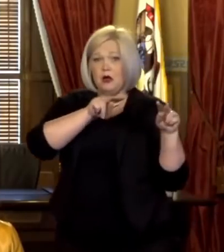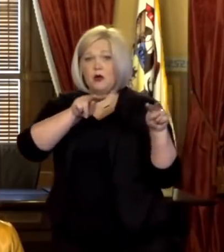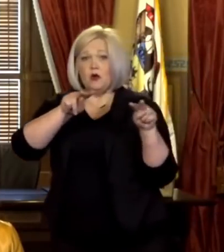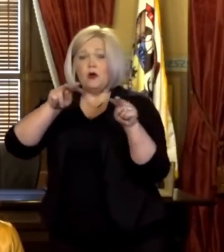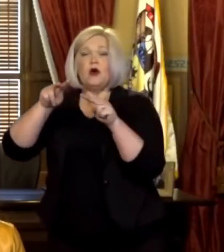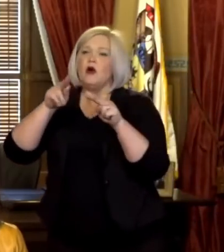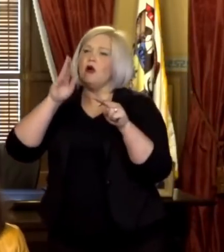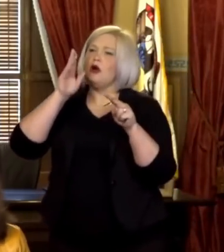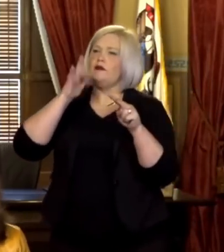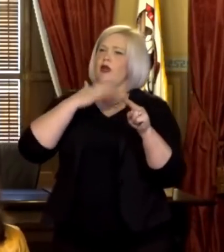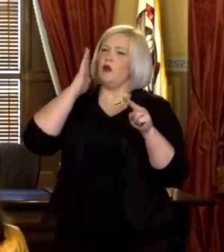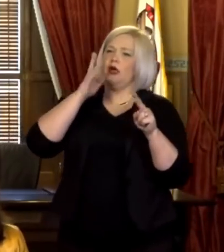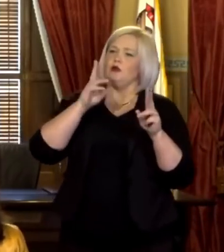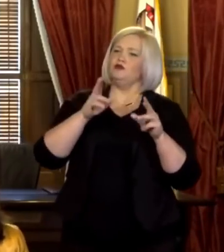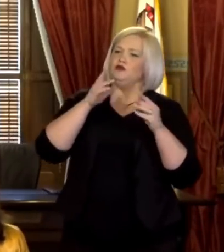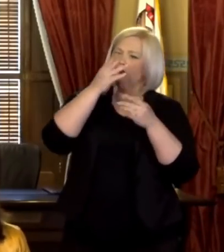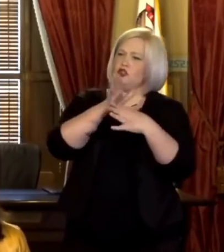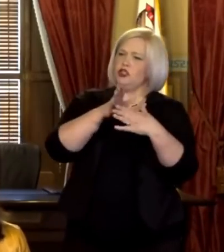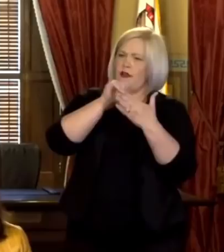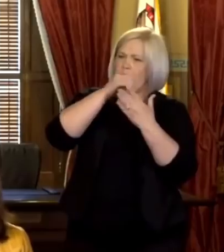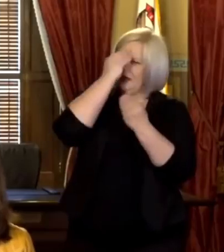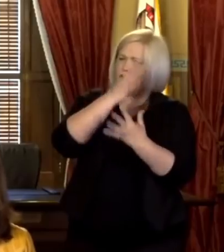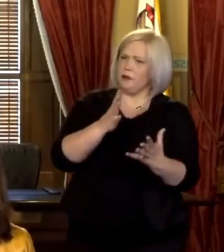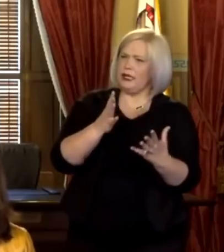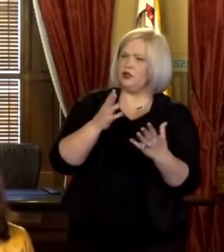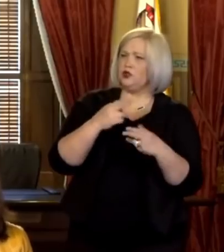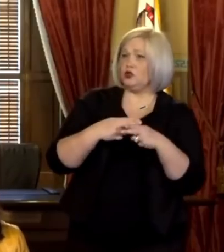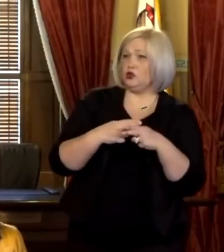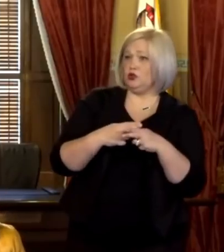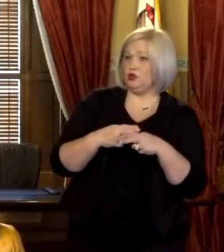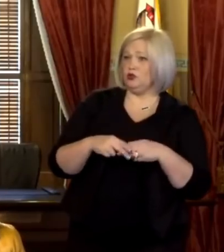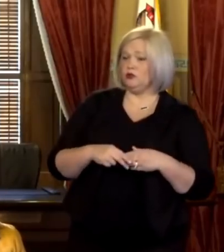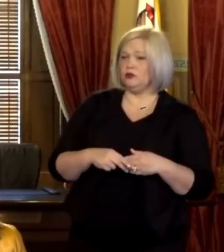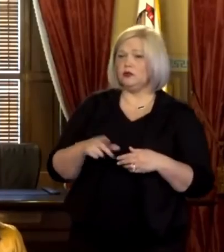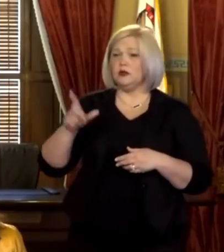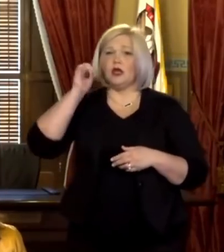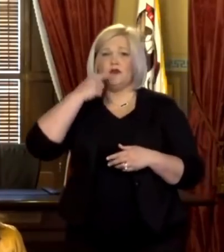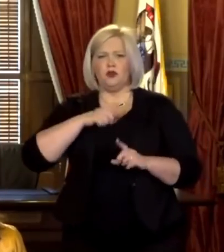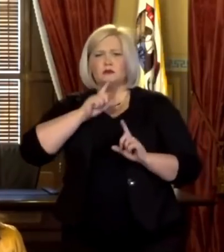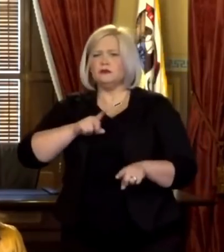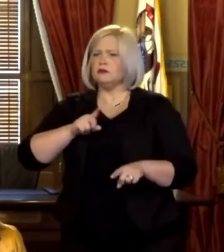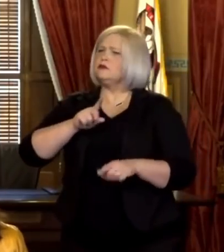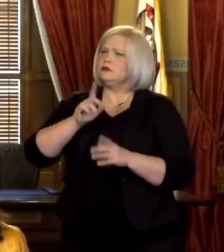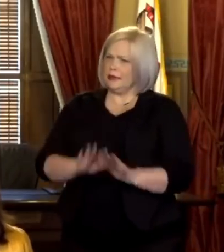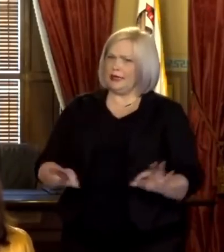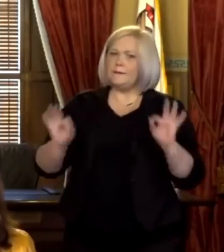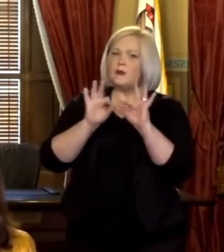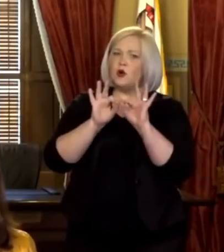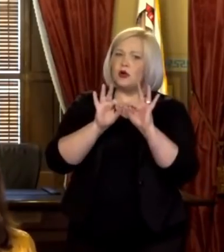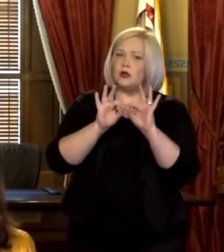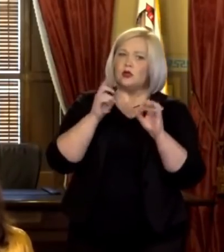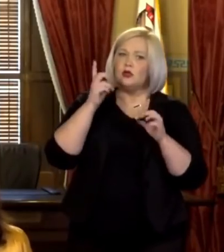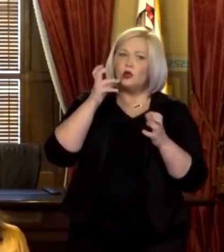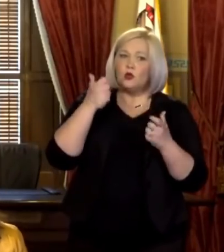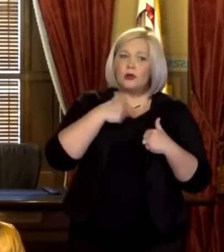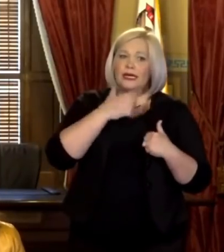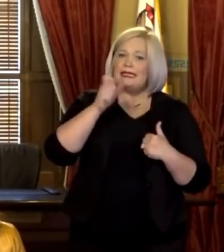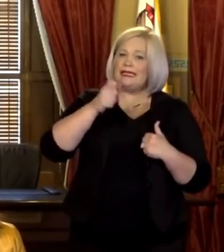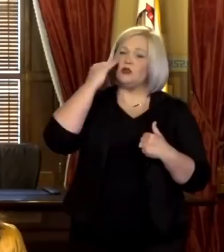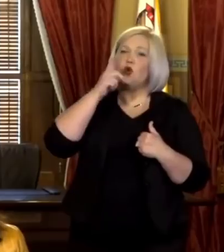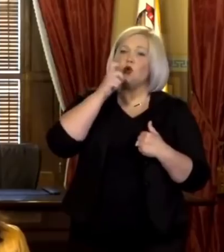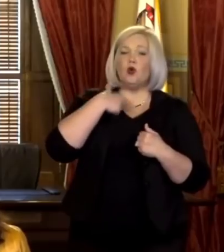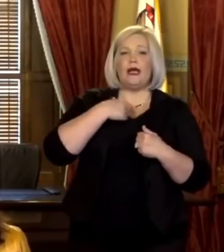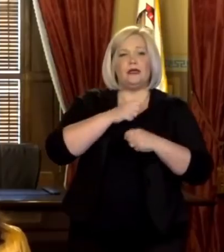start posting that data very soon. And it is very important. I mean, to your question, we want to know who possibly has antibodies, right? Who can